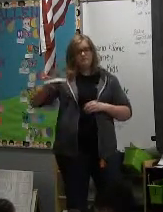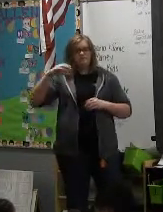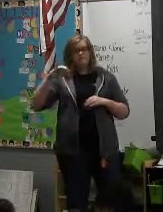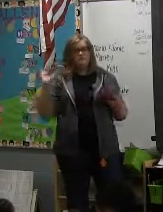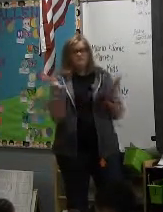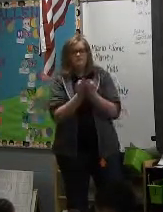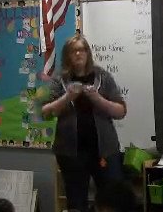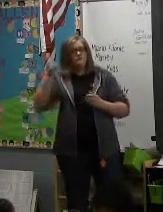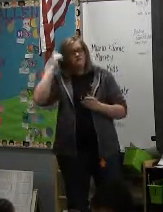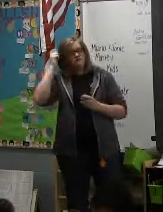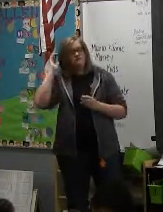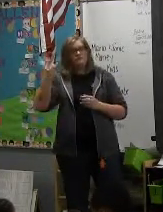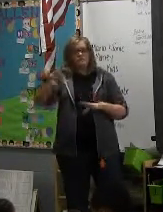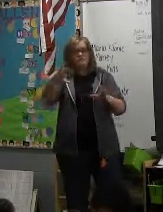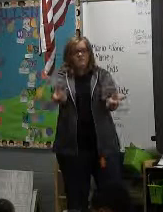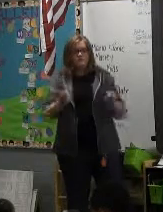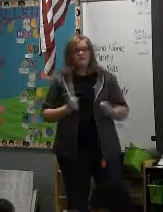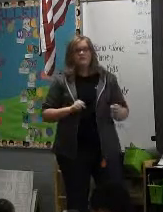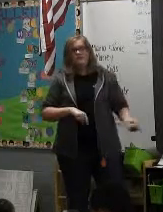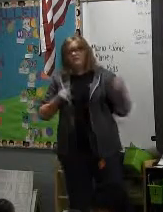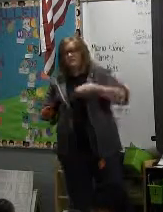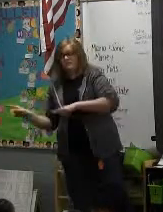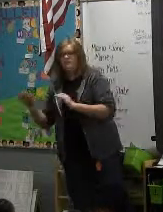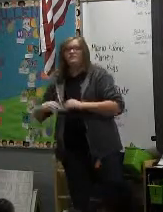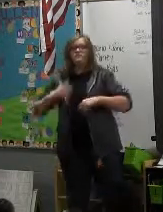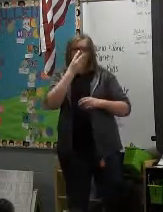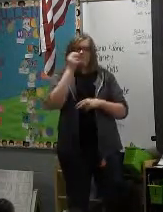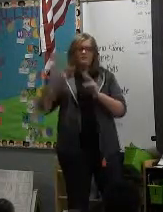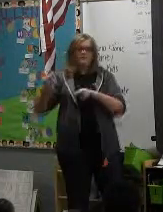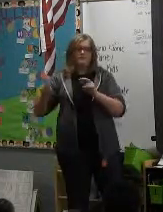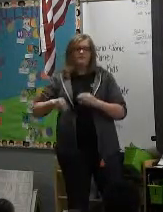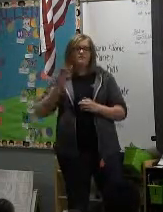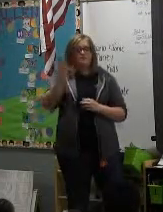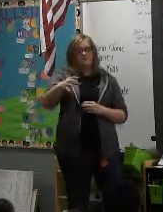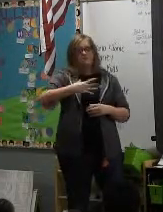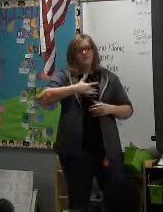the circus, they would have been heartbroken.